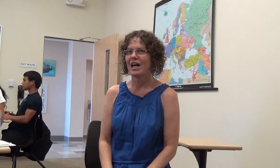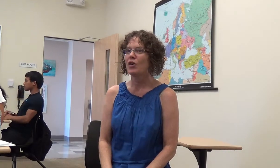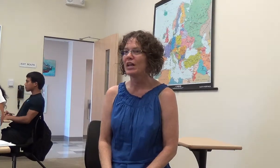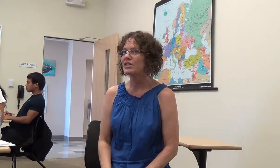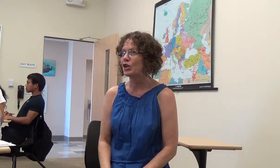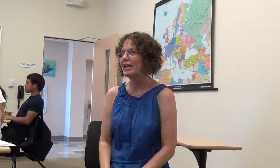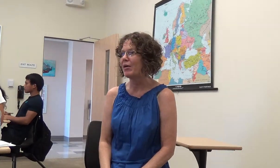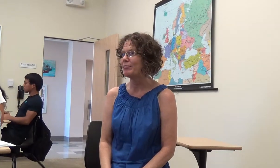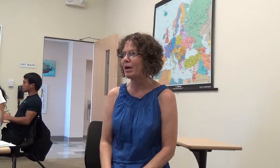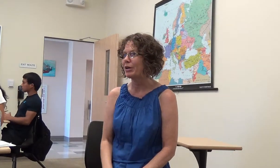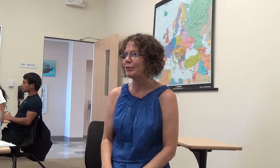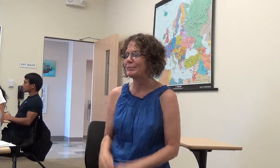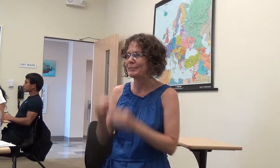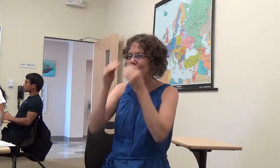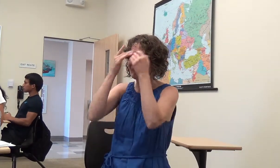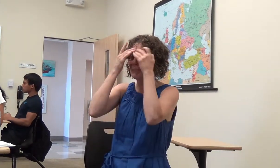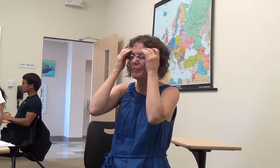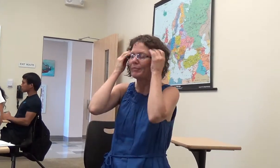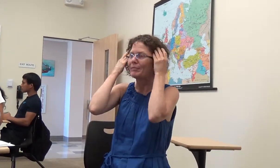Okay, it's good now.